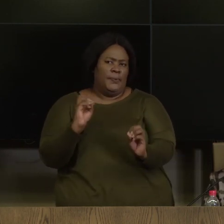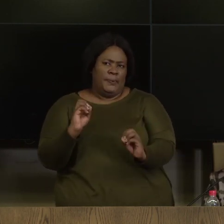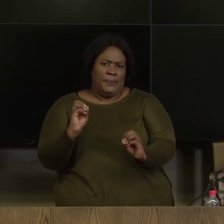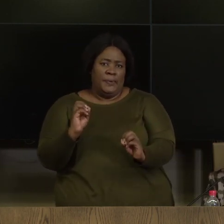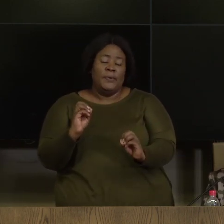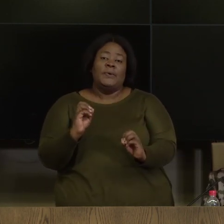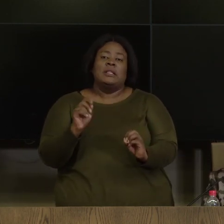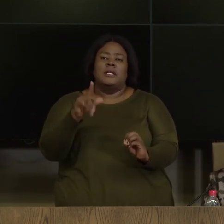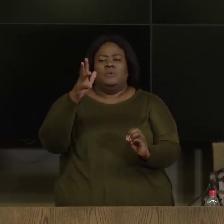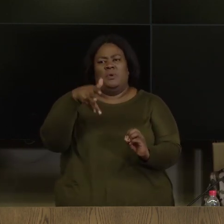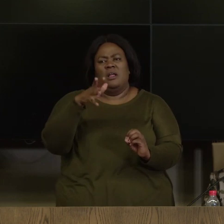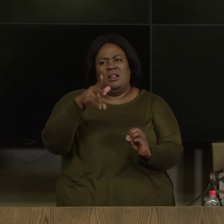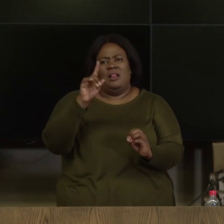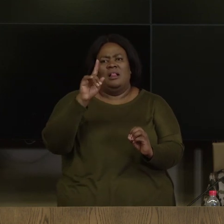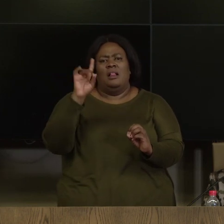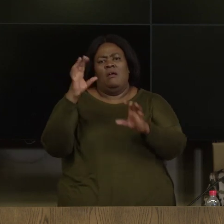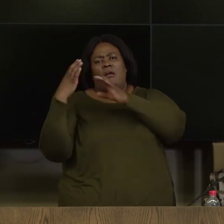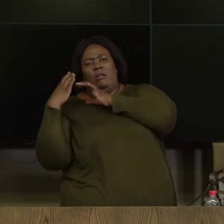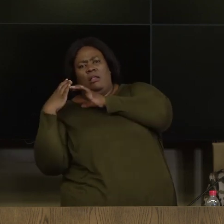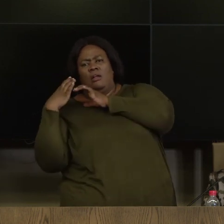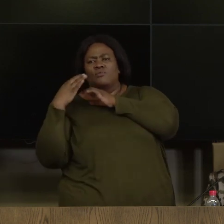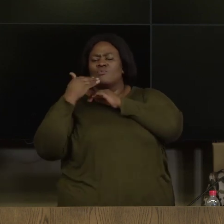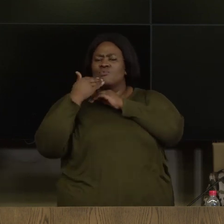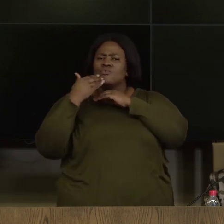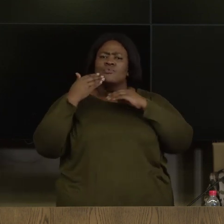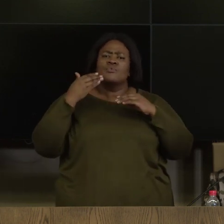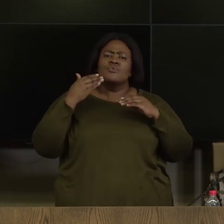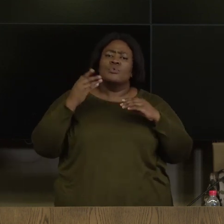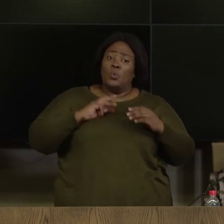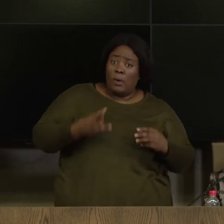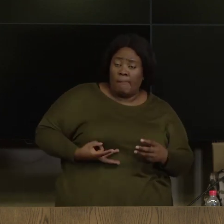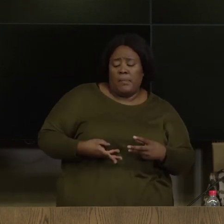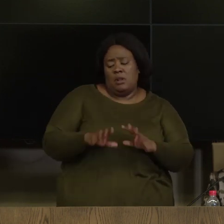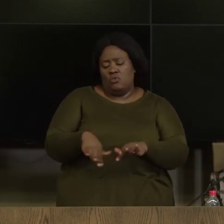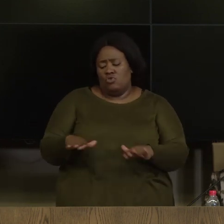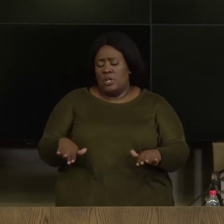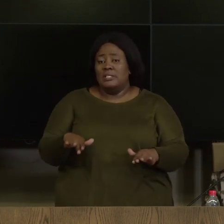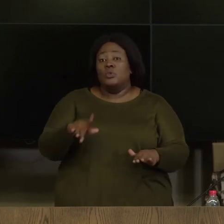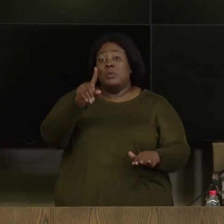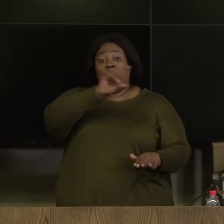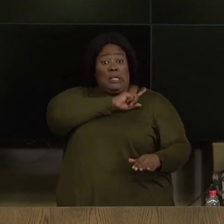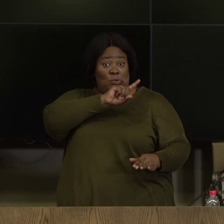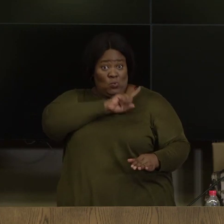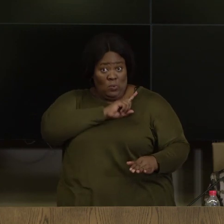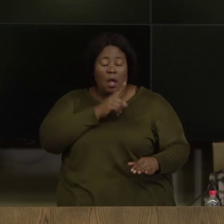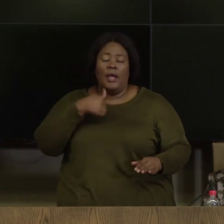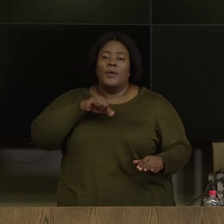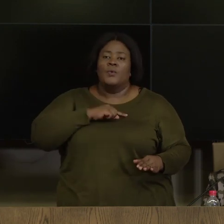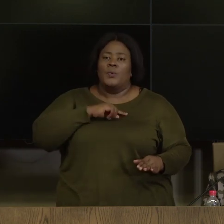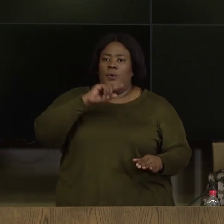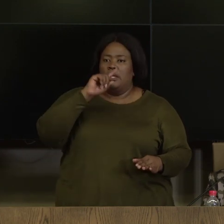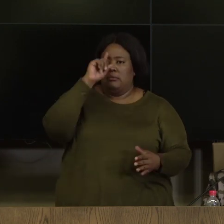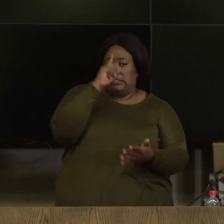going to be a burden to most of the women and children. It is for that reason that we thought, let us have